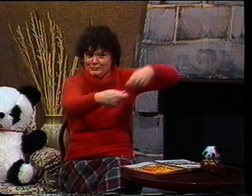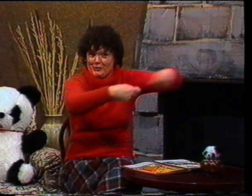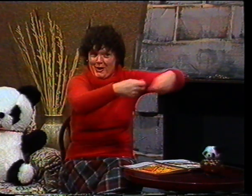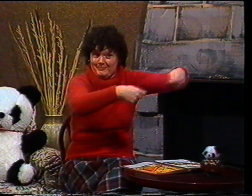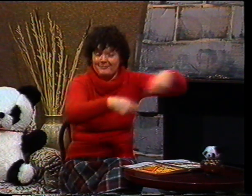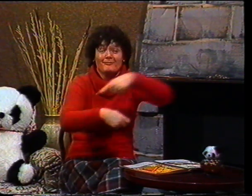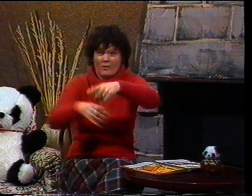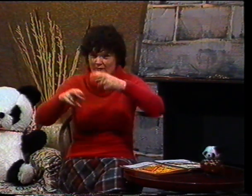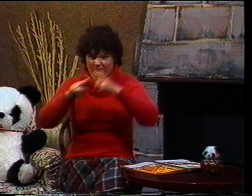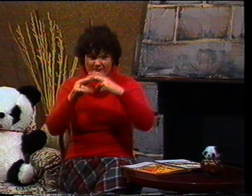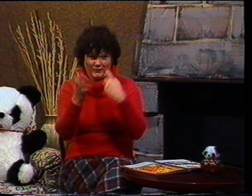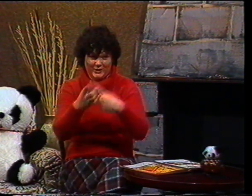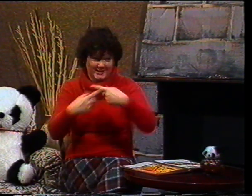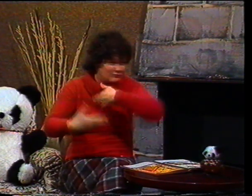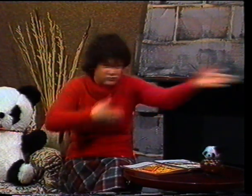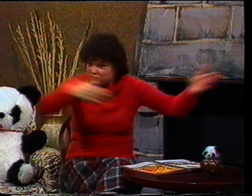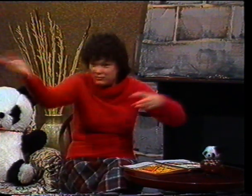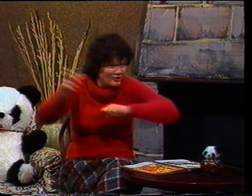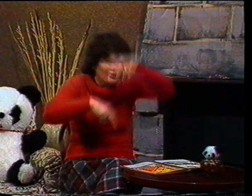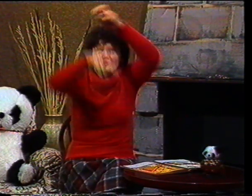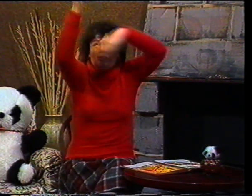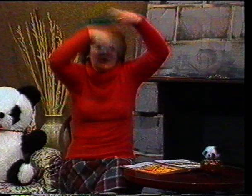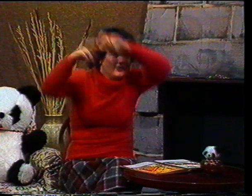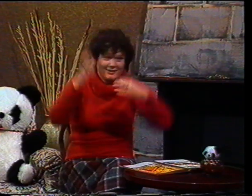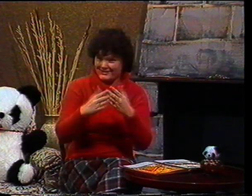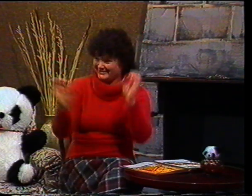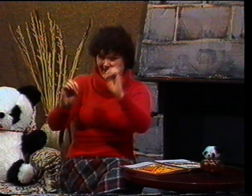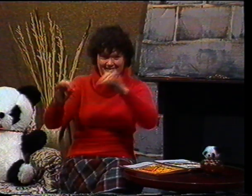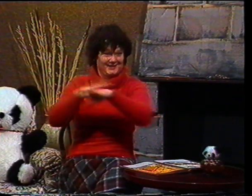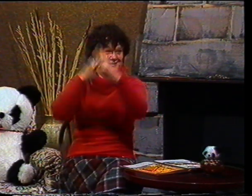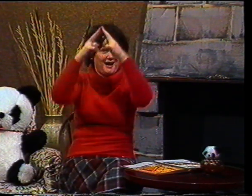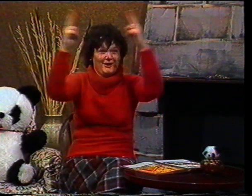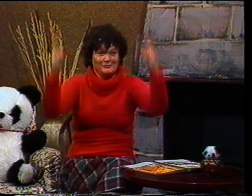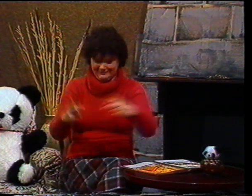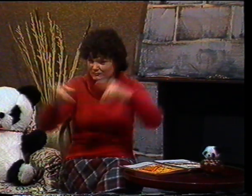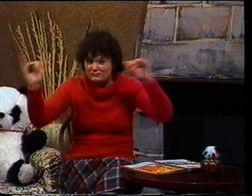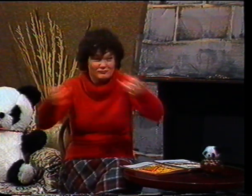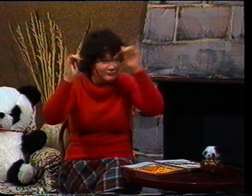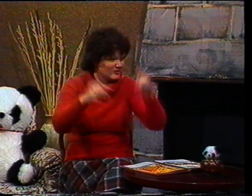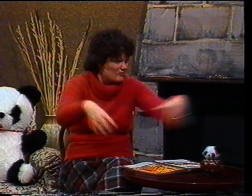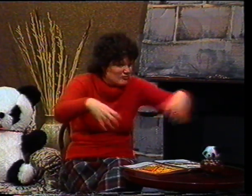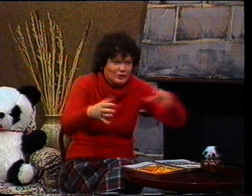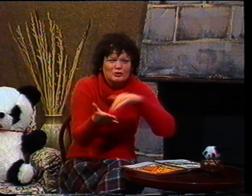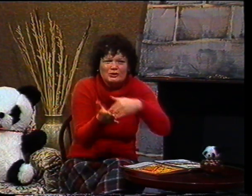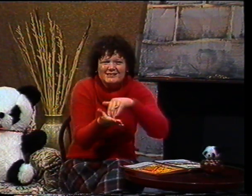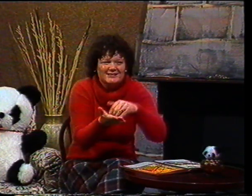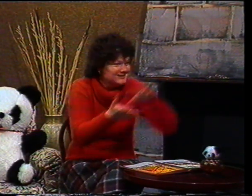had gone away shopping. They were free and they scurried all over the house because there was nobody in there. They stole